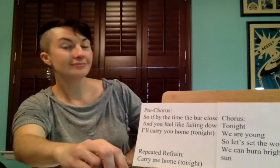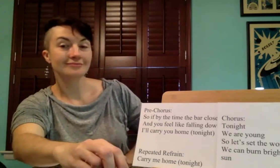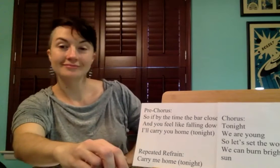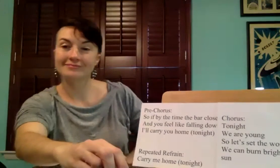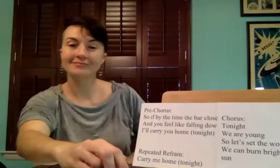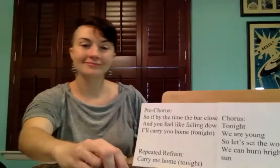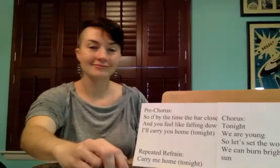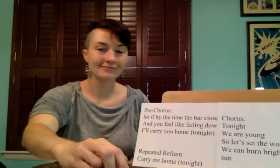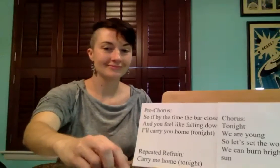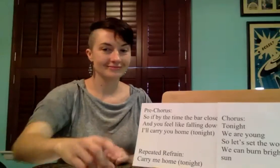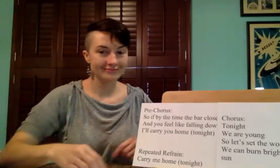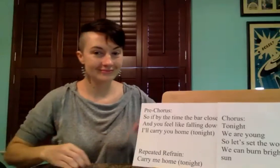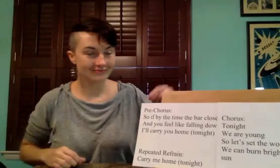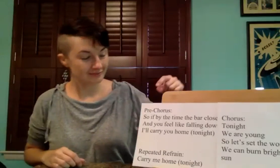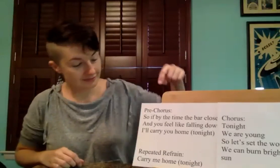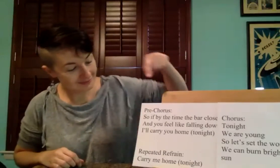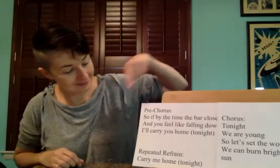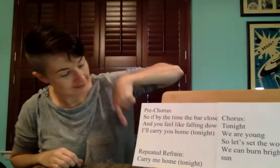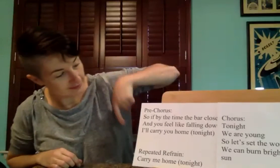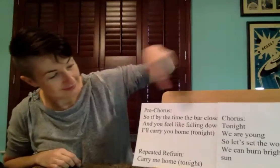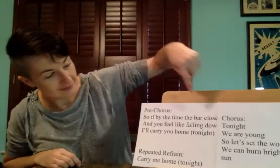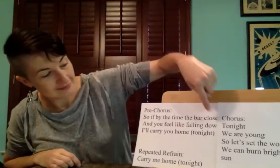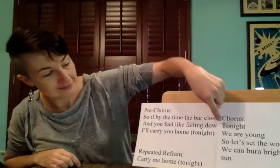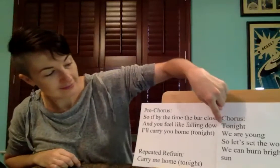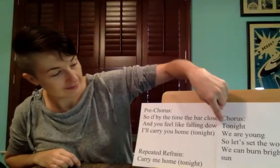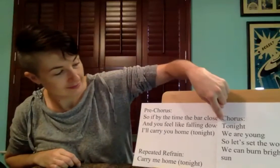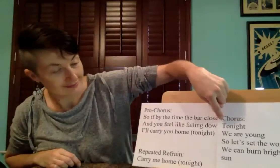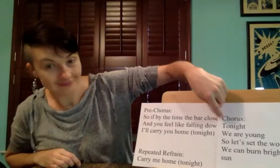up. 'Cause I found someone to carry me